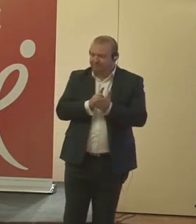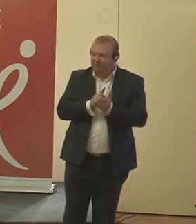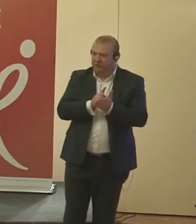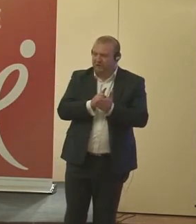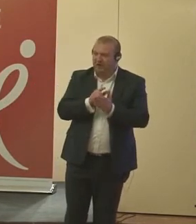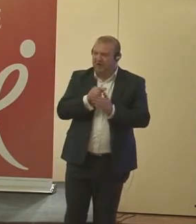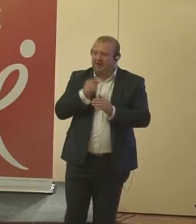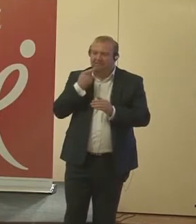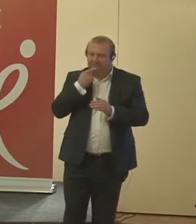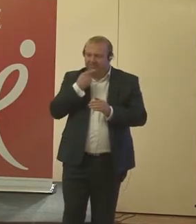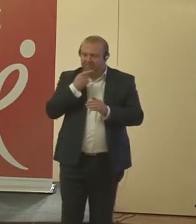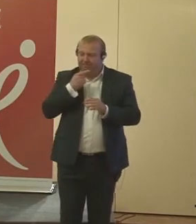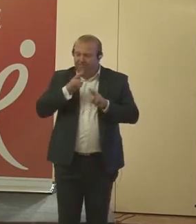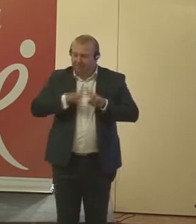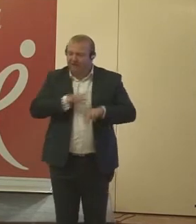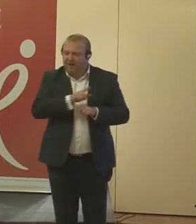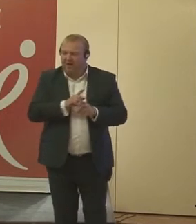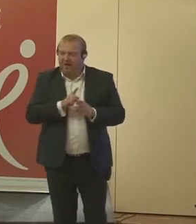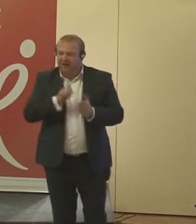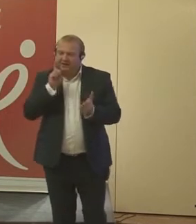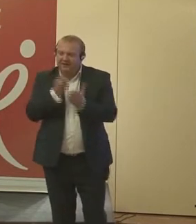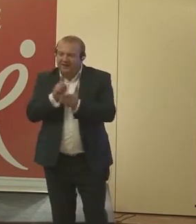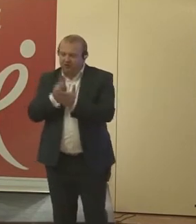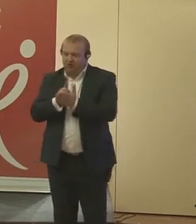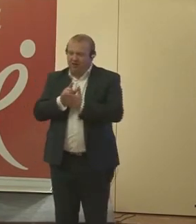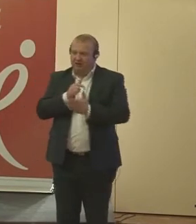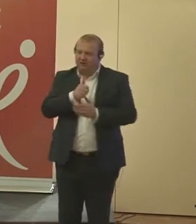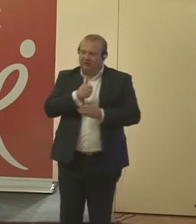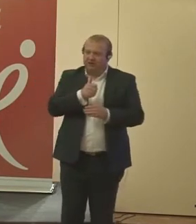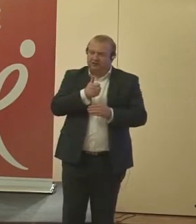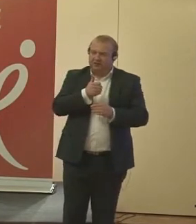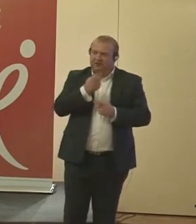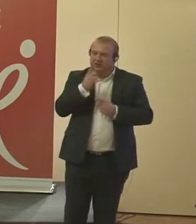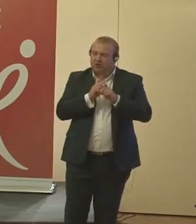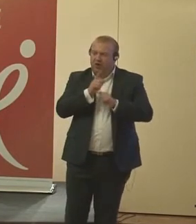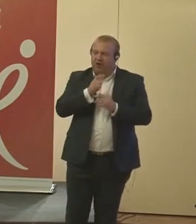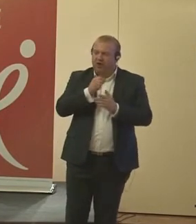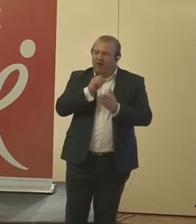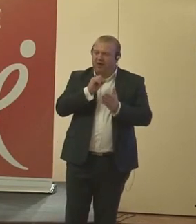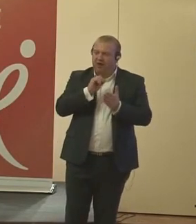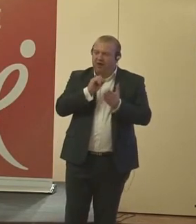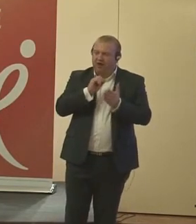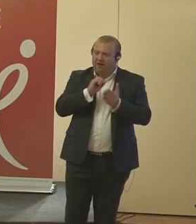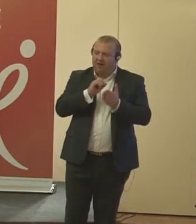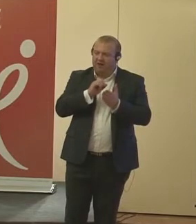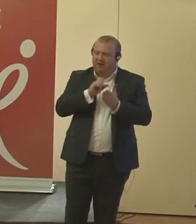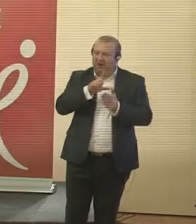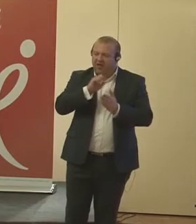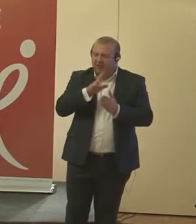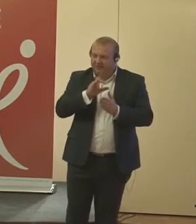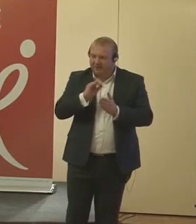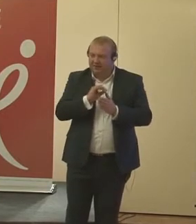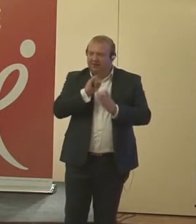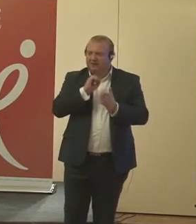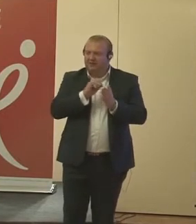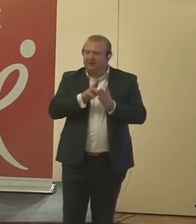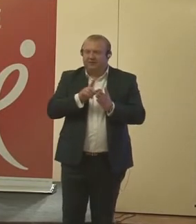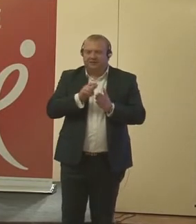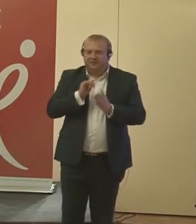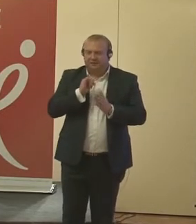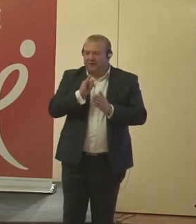as well, because it's good that the child is benefiting from the use of the system, but I suspect these systems will not be adopted if there were not benefits